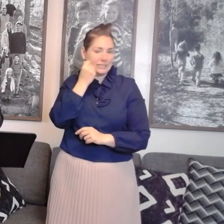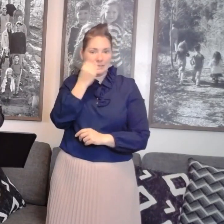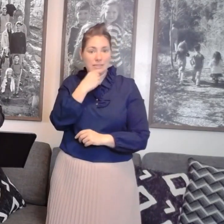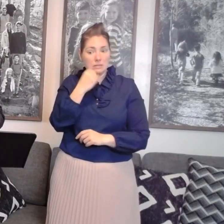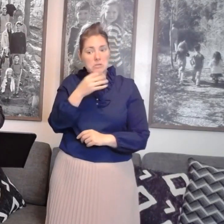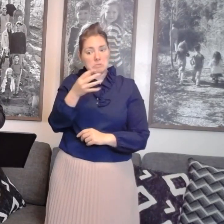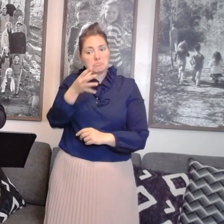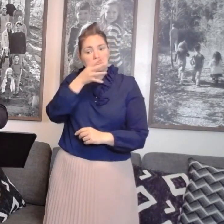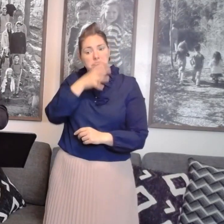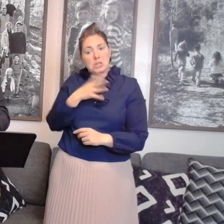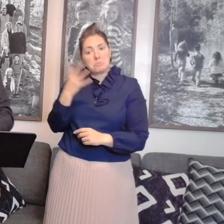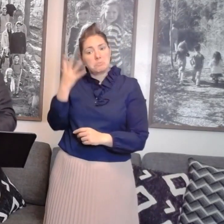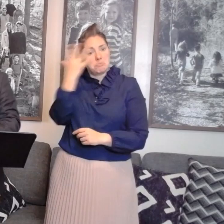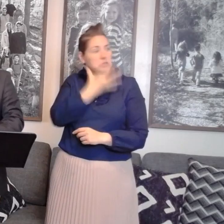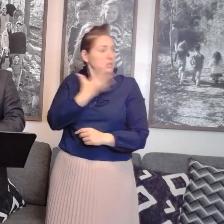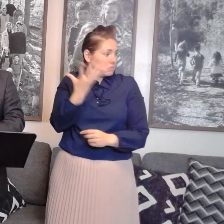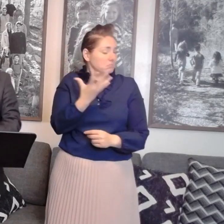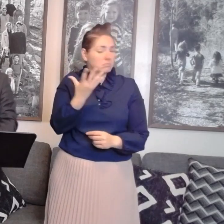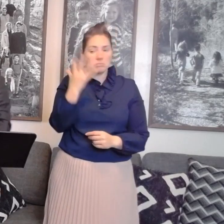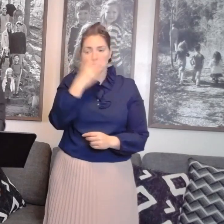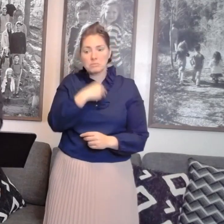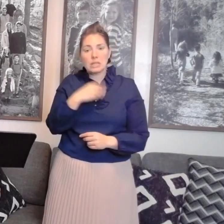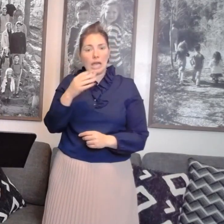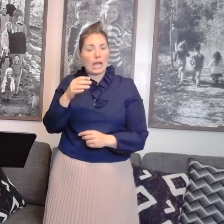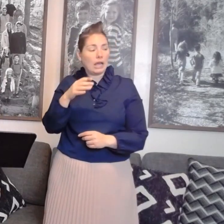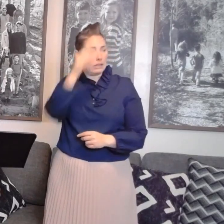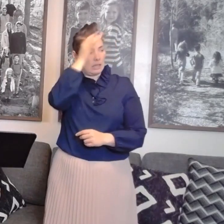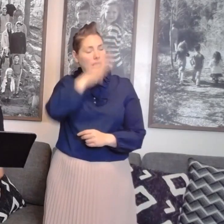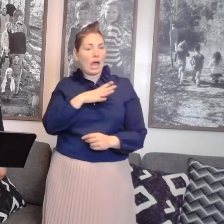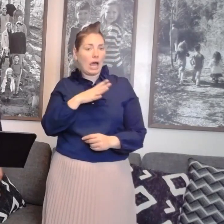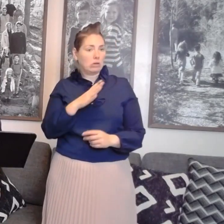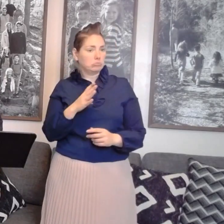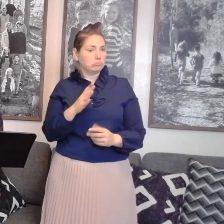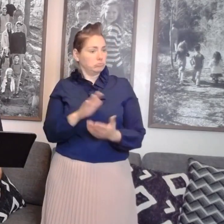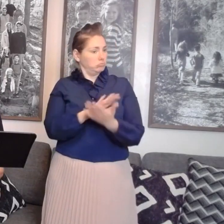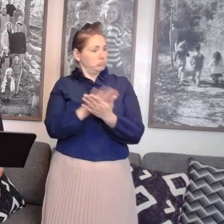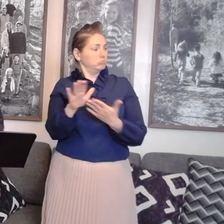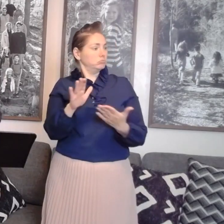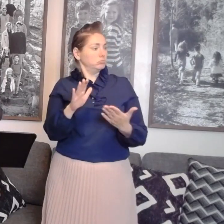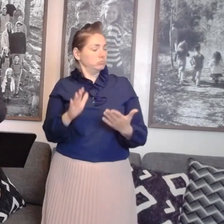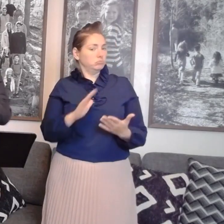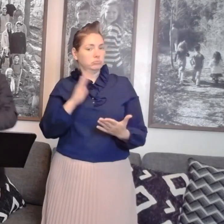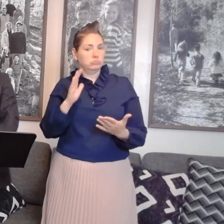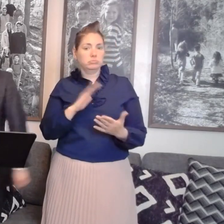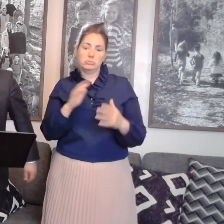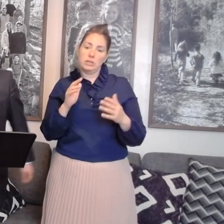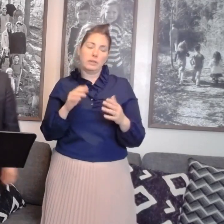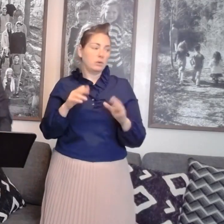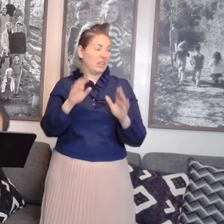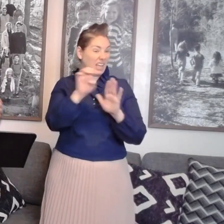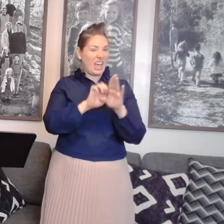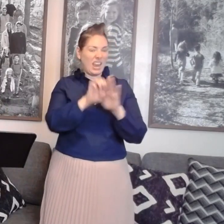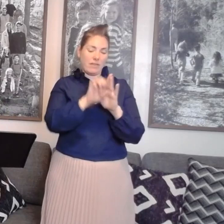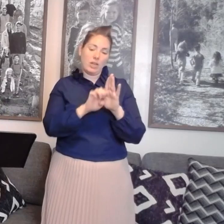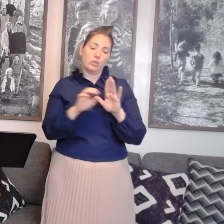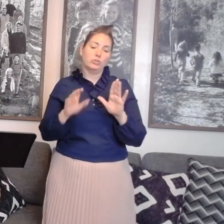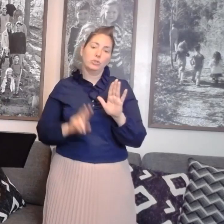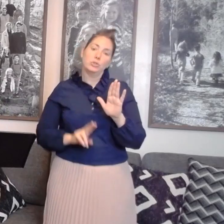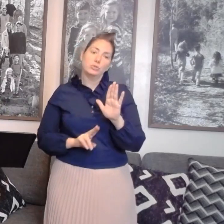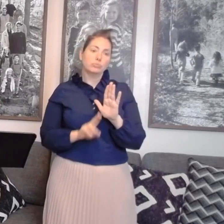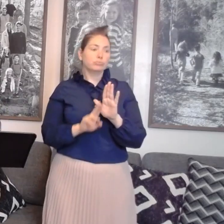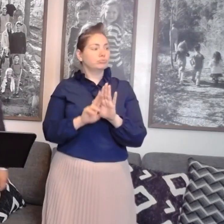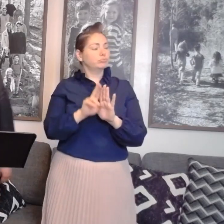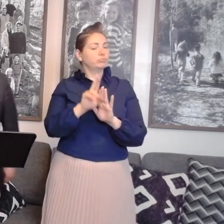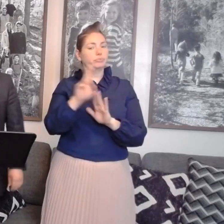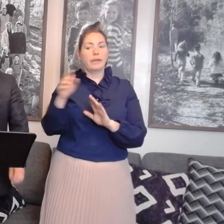pretty, he looked good. And here they are riding up to their room and their floor, and that couple began to talk